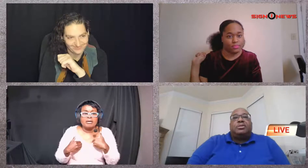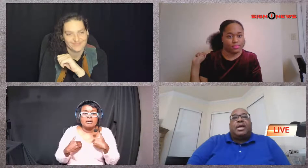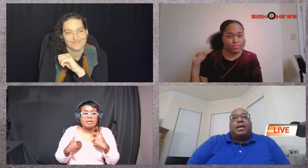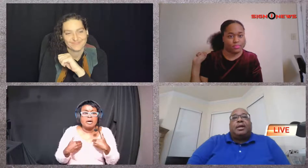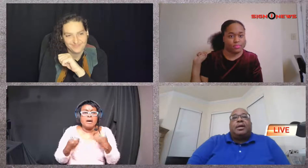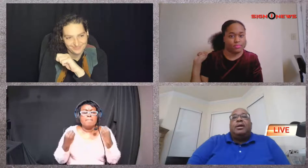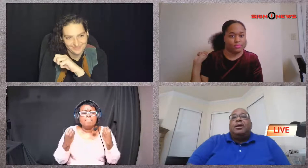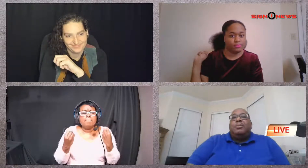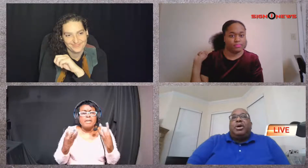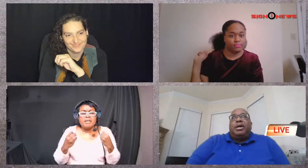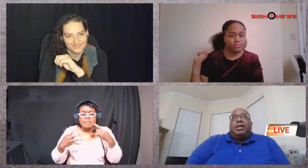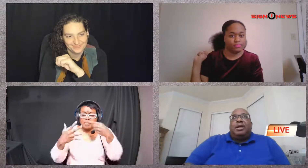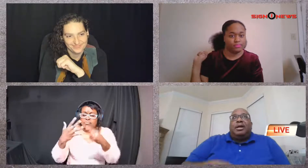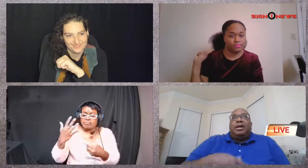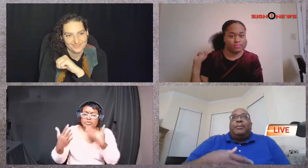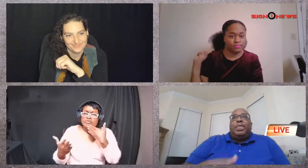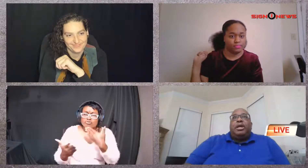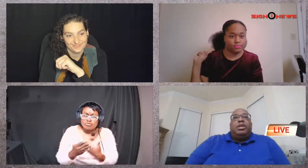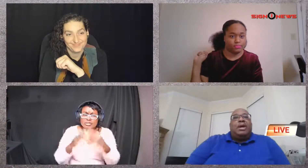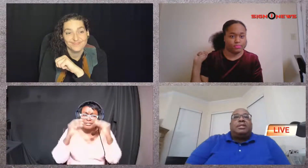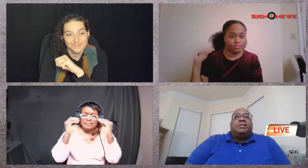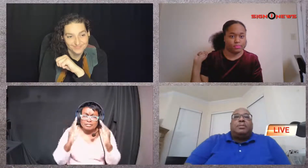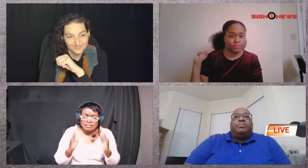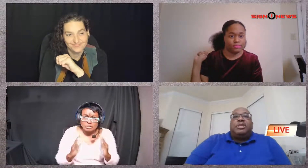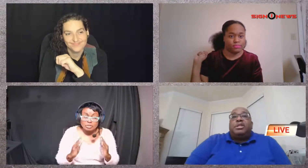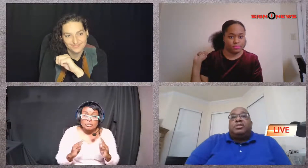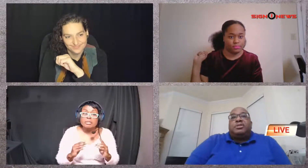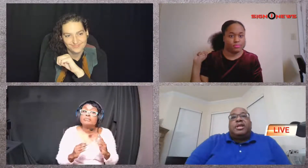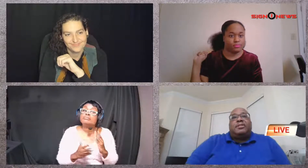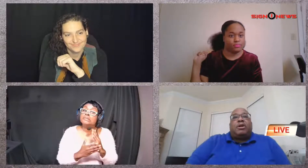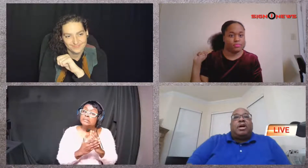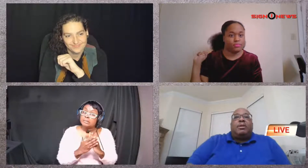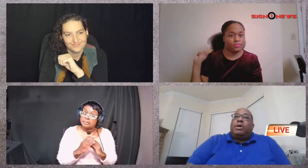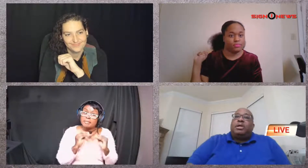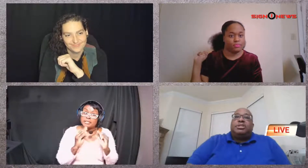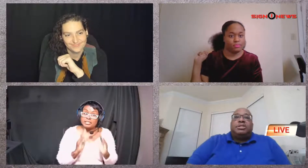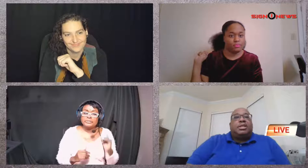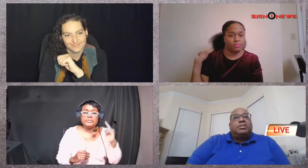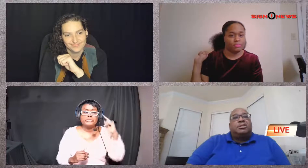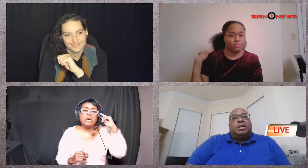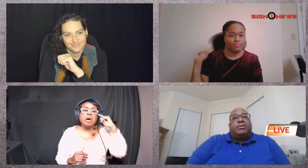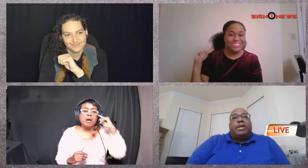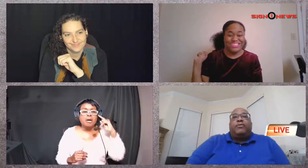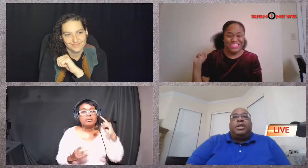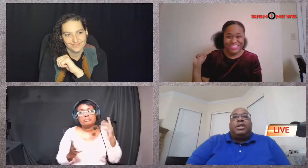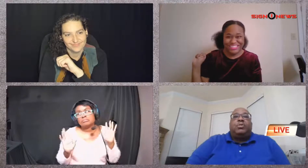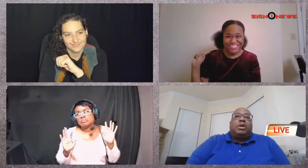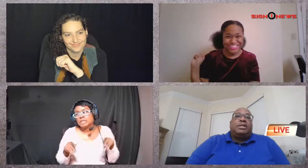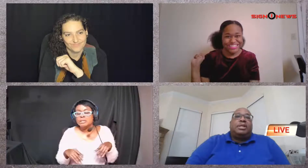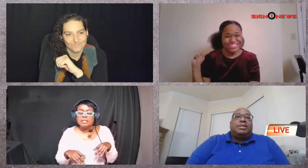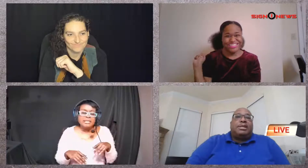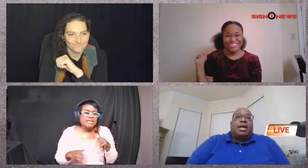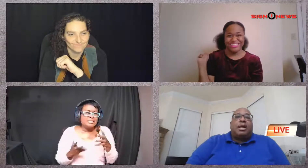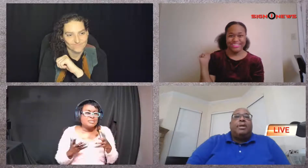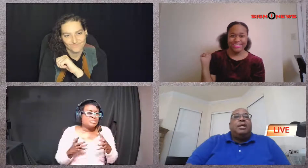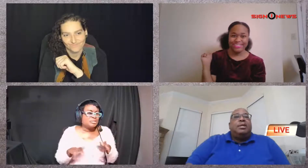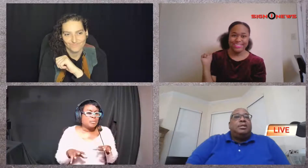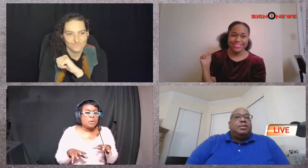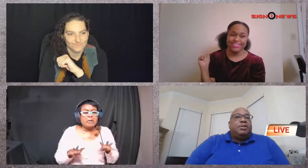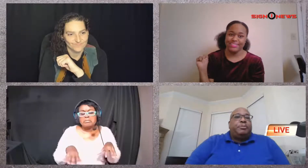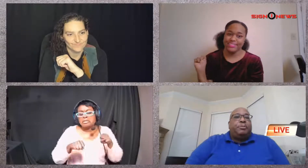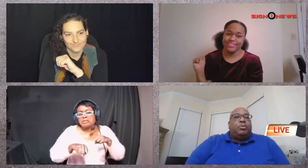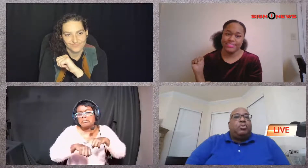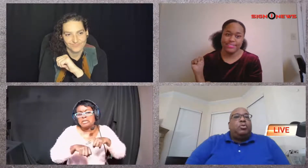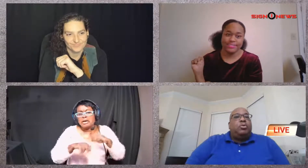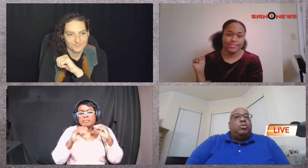great teachers down there. But you had some teachers that thought, well, she doesn't, they really didn't want to take the time